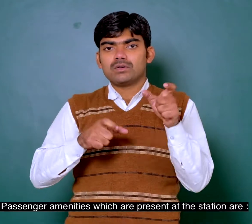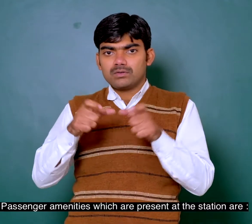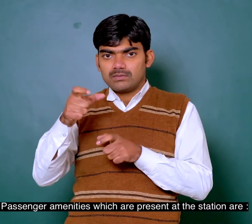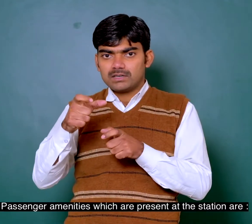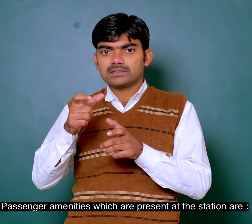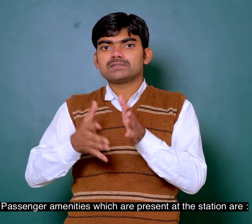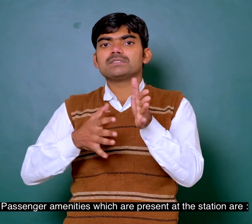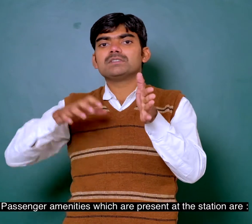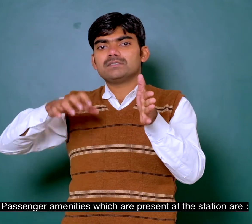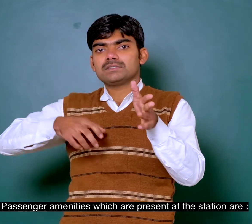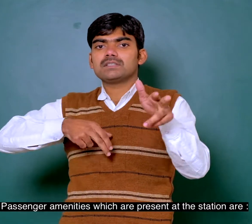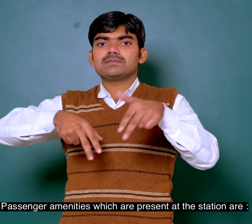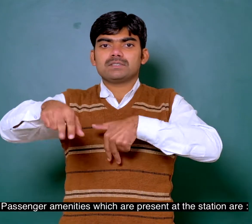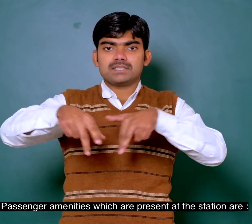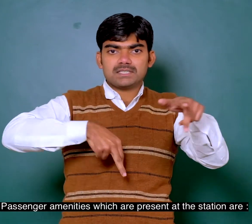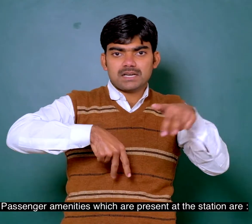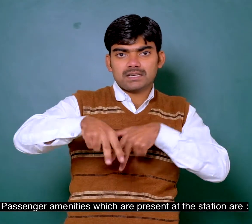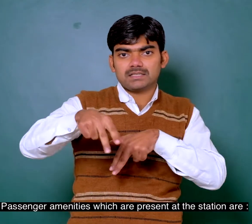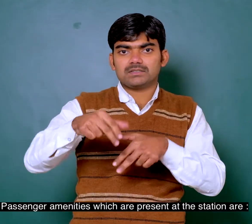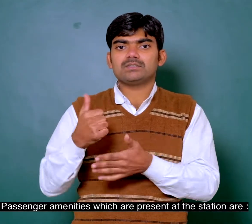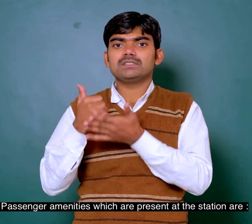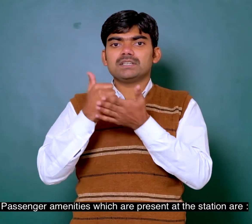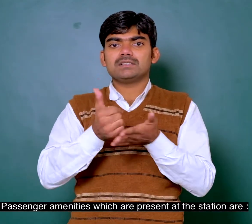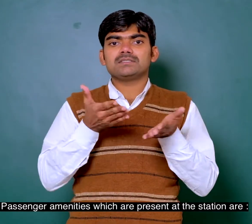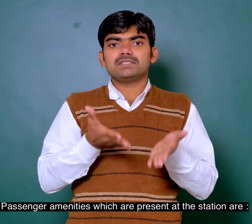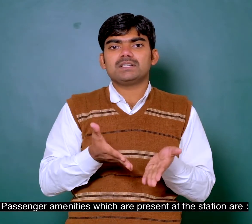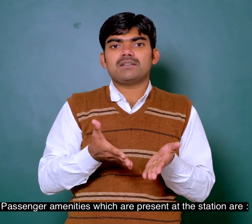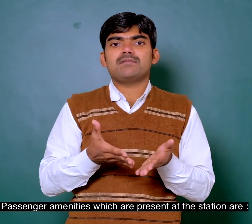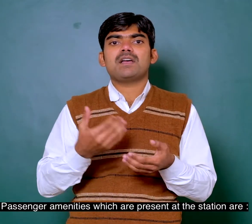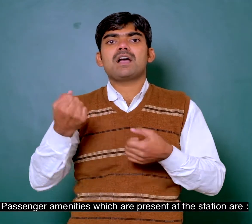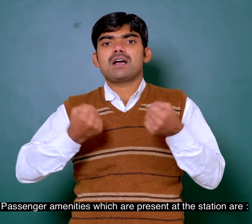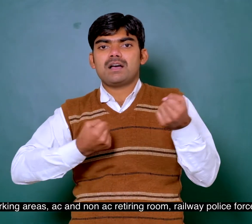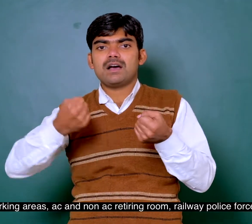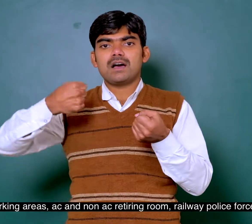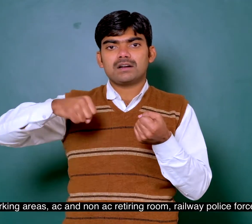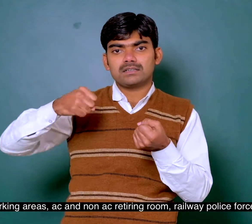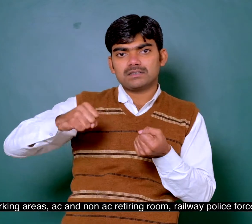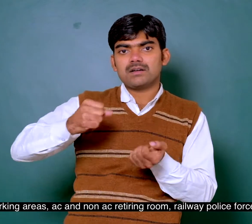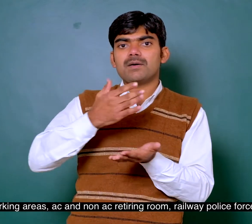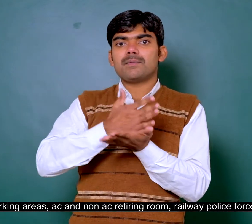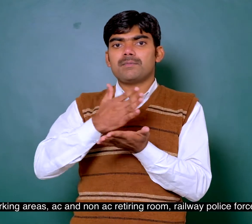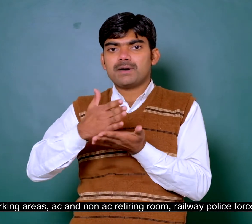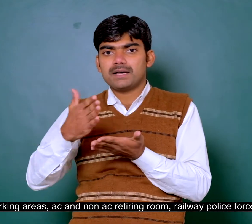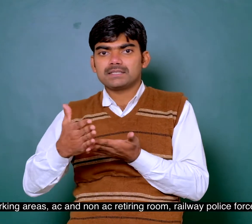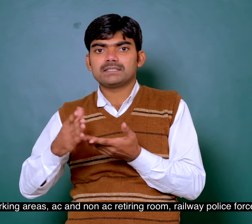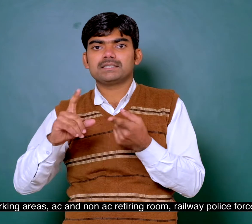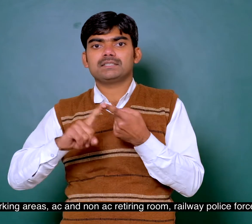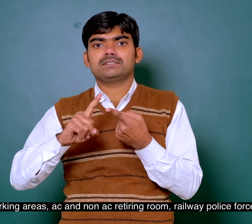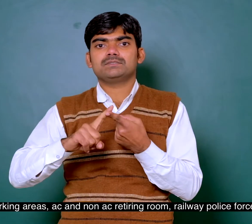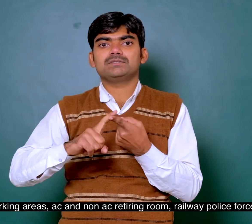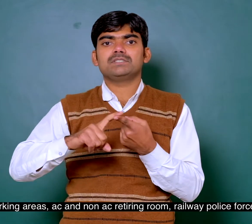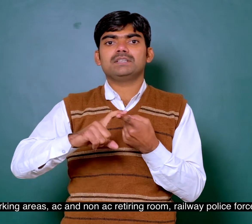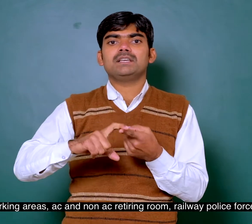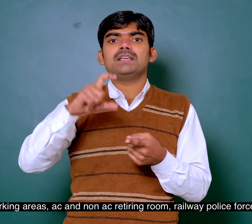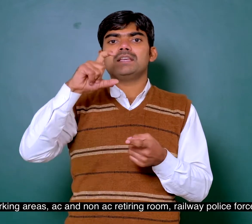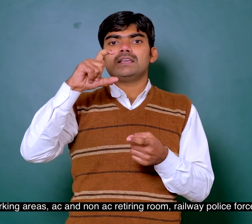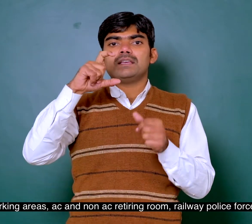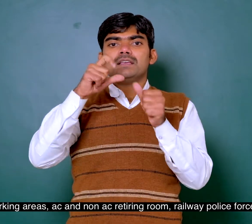Passenger amenities which are present at the station are parking areas, AC and non-AC